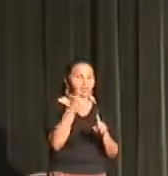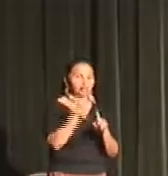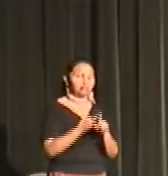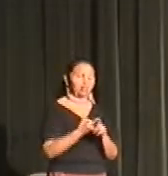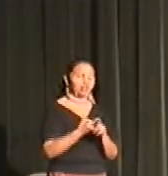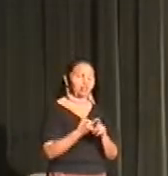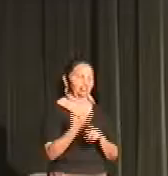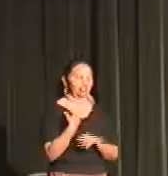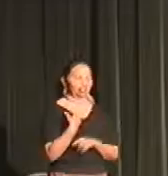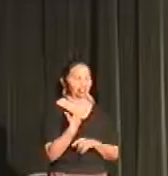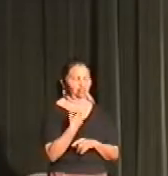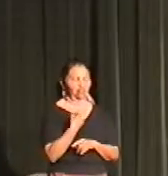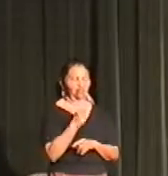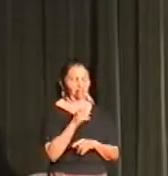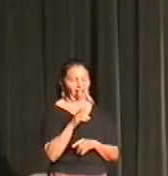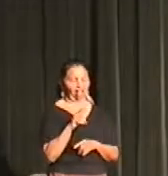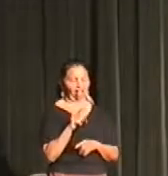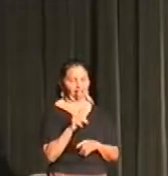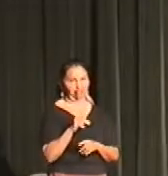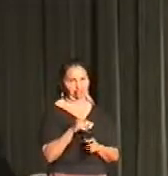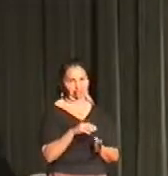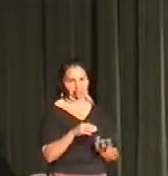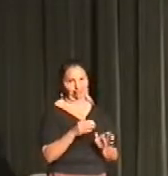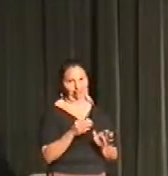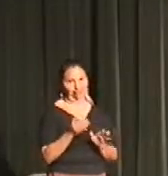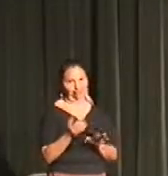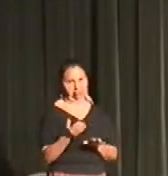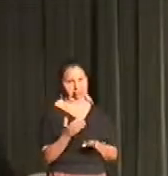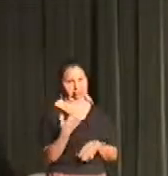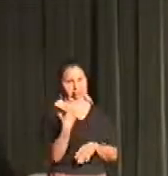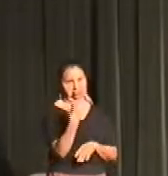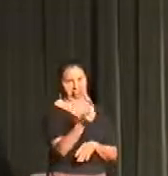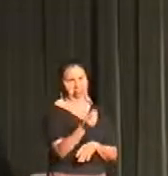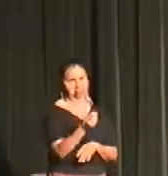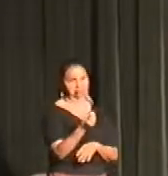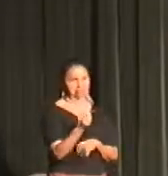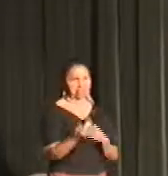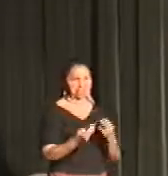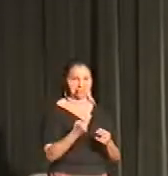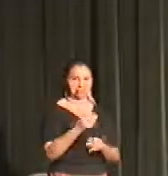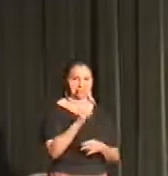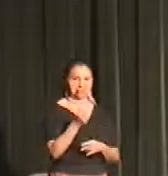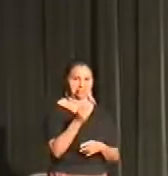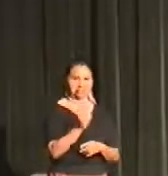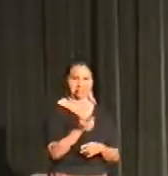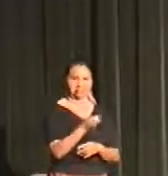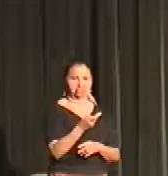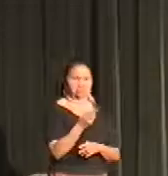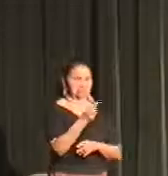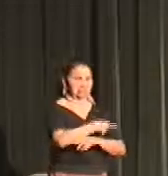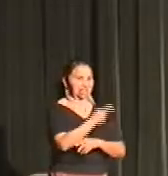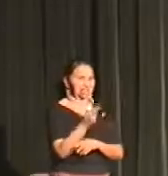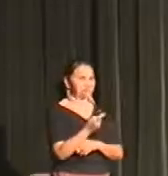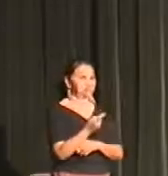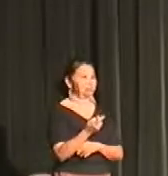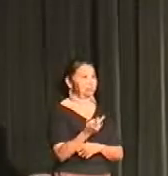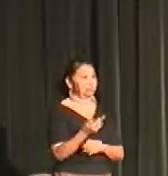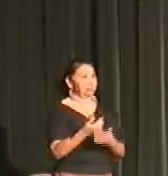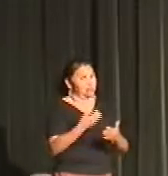away. And I got to visit John a couple of days before I came up here. And I